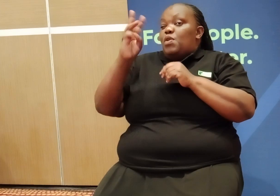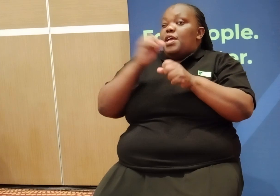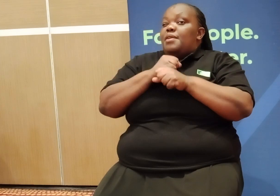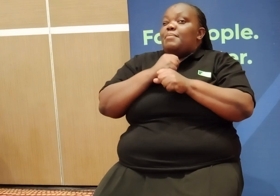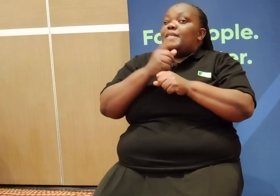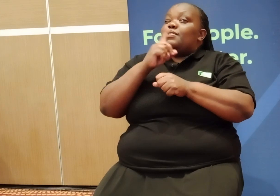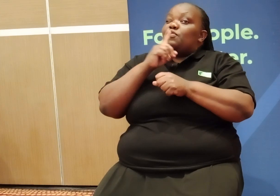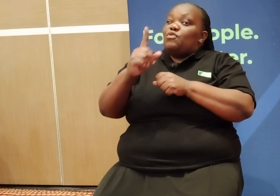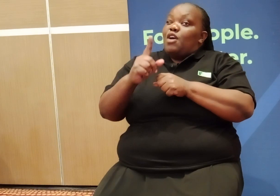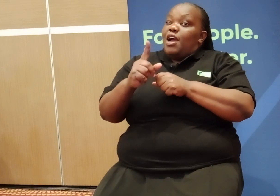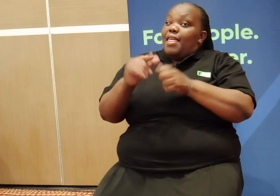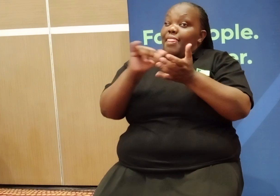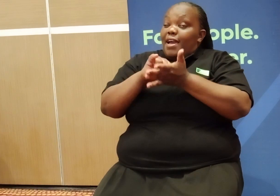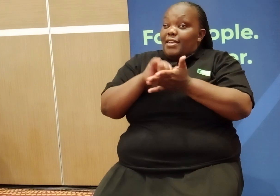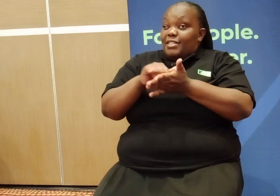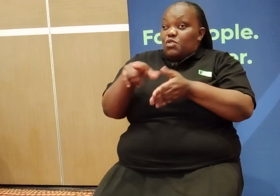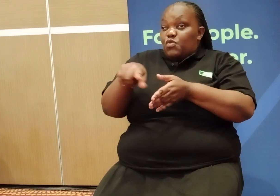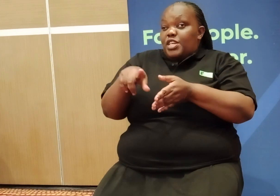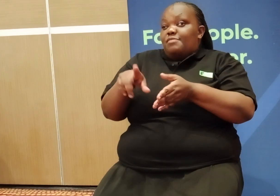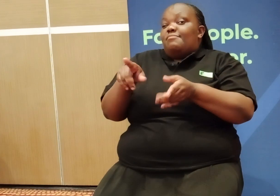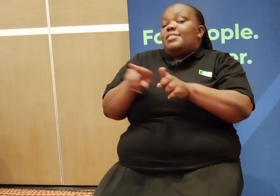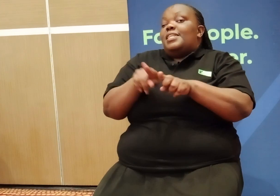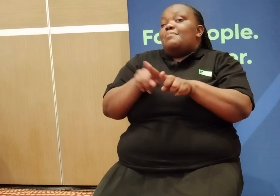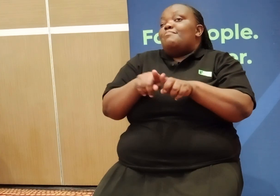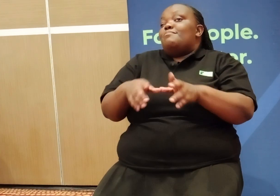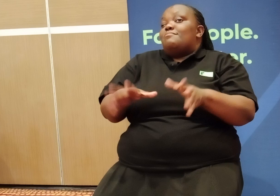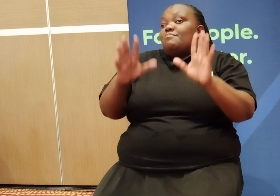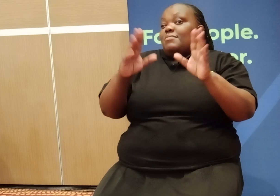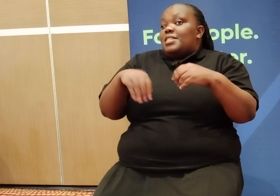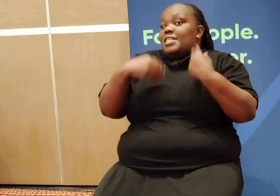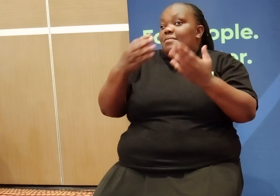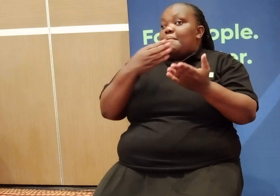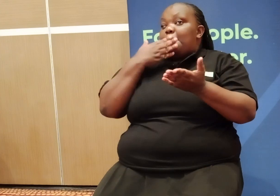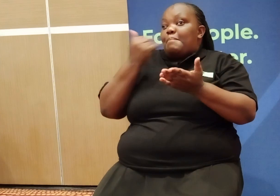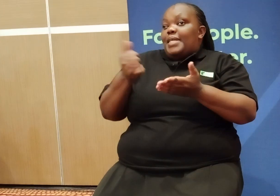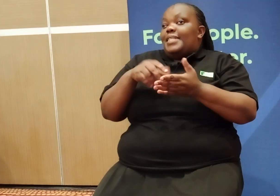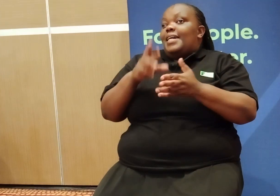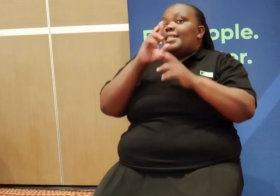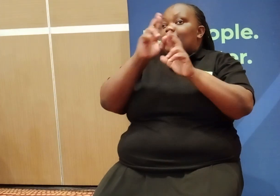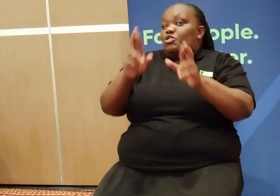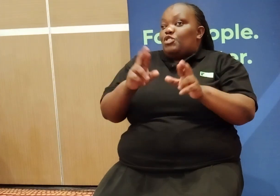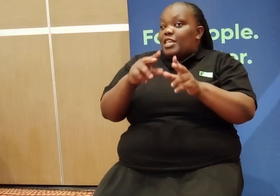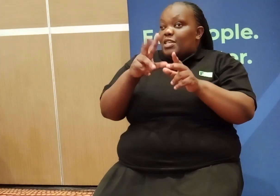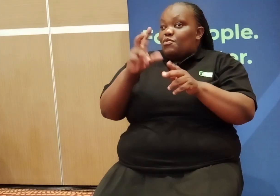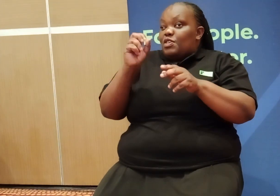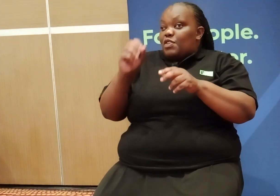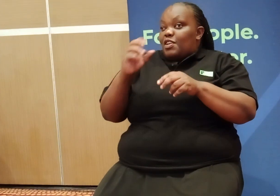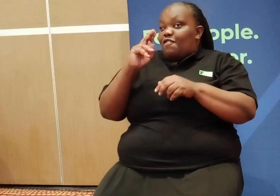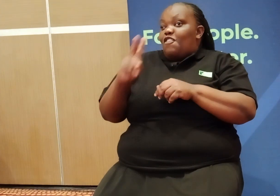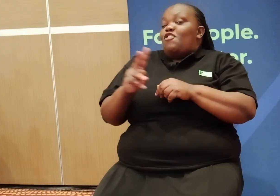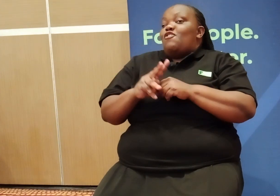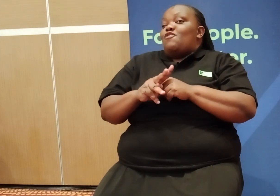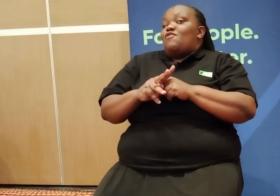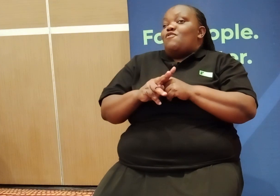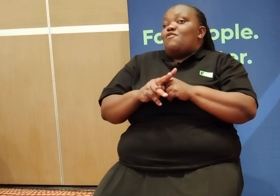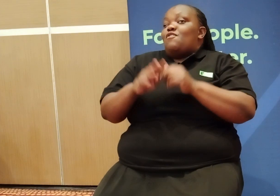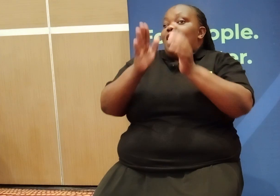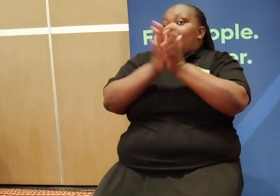ensure that we sustainably deliver better results beginning 2024 and in the